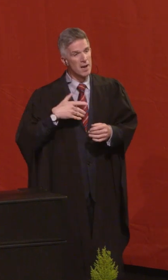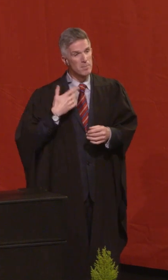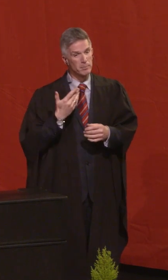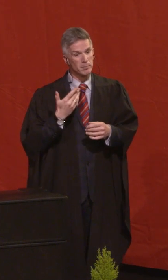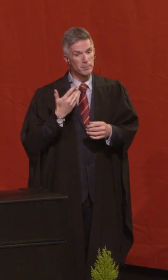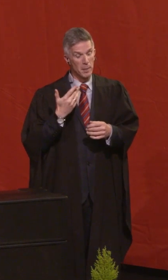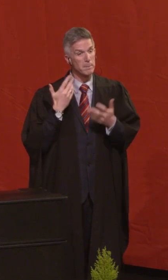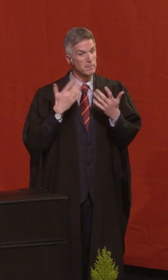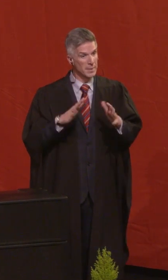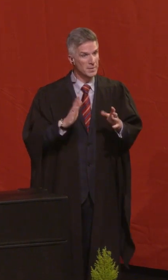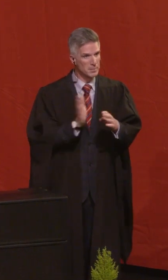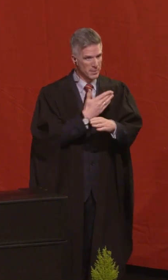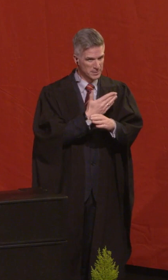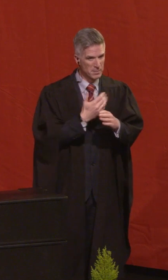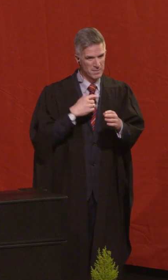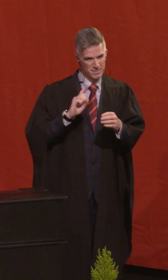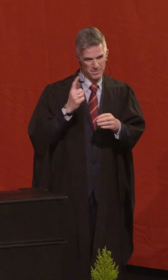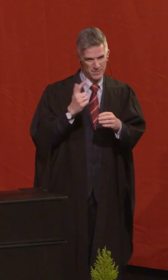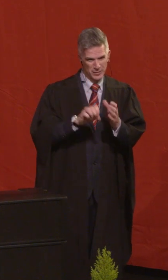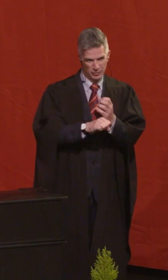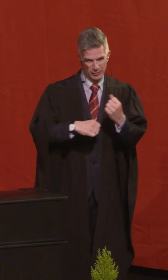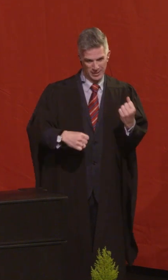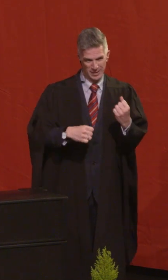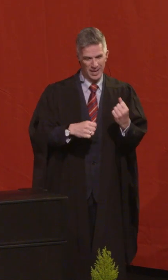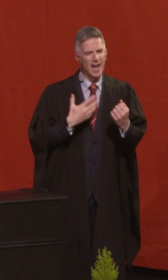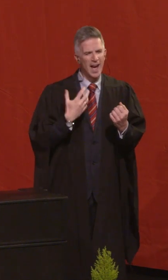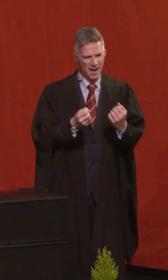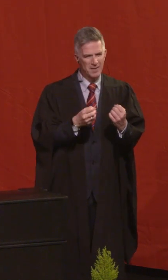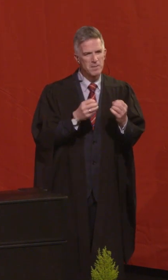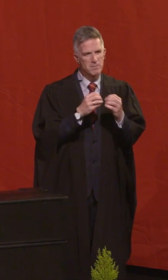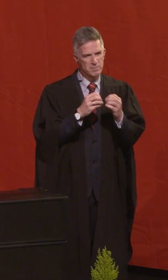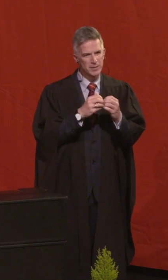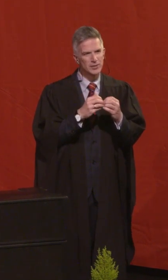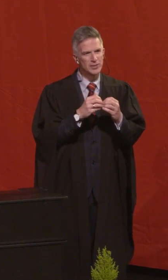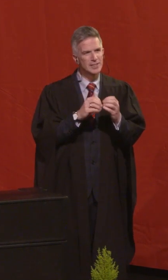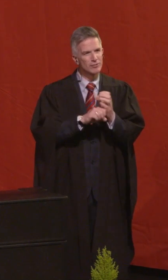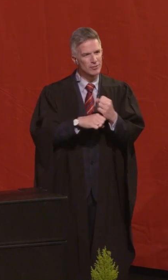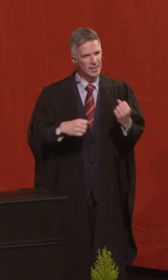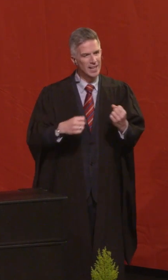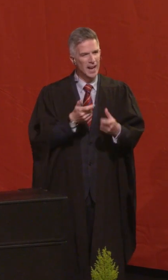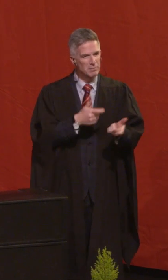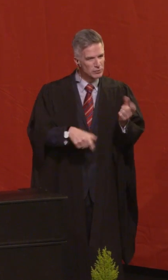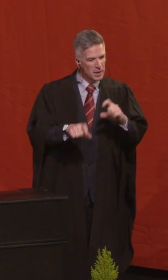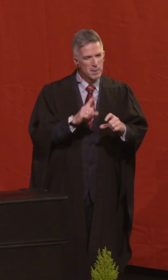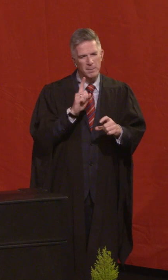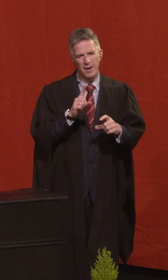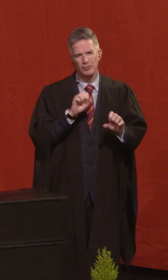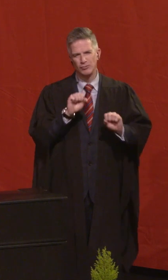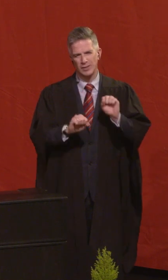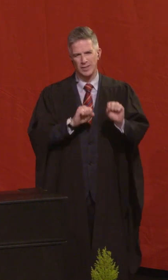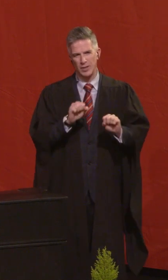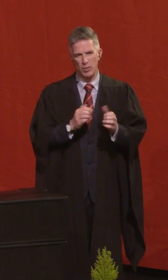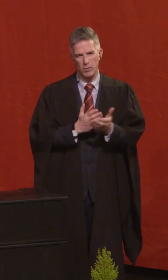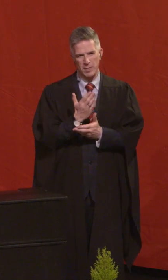first degree in chemistry. Yes, I have a bachelor's degree in education and chemistry, but I struggled all through